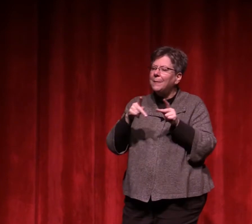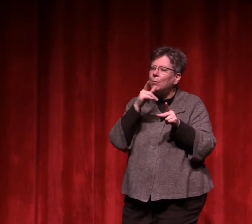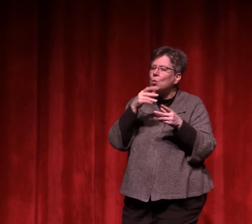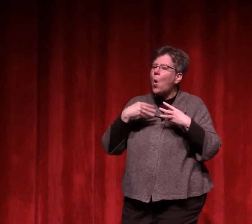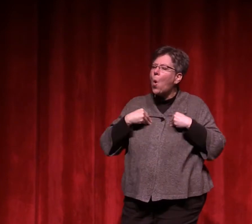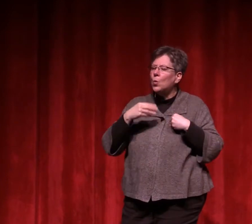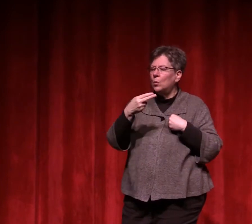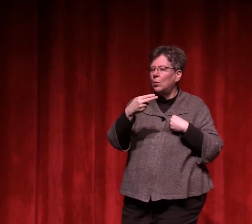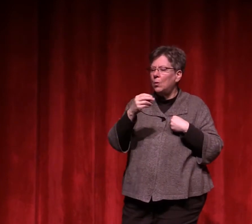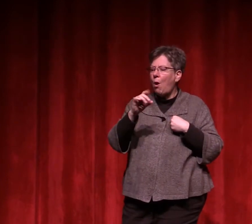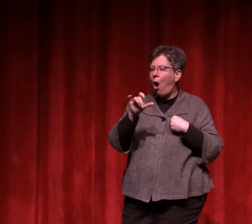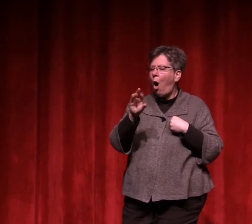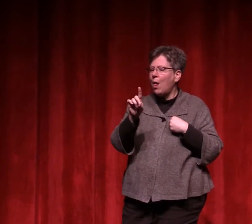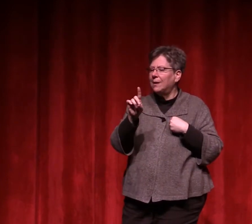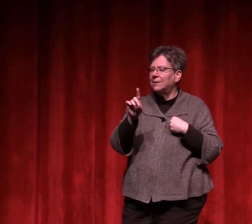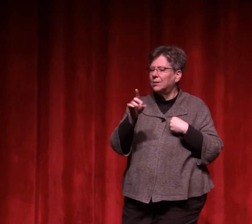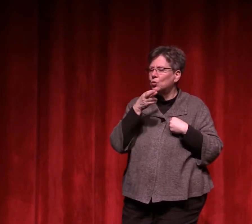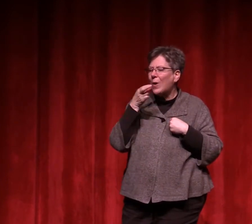of town.